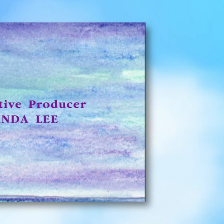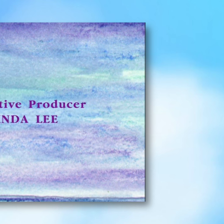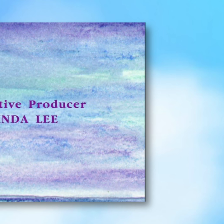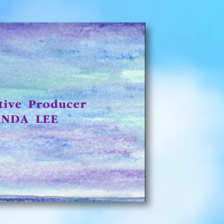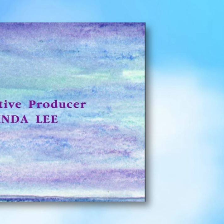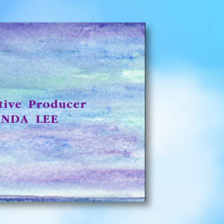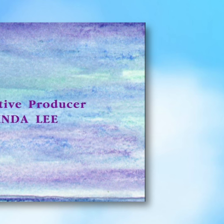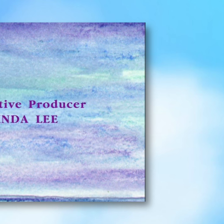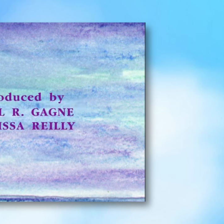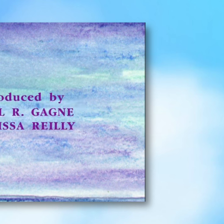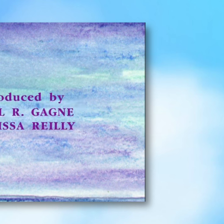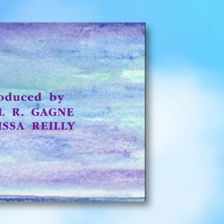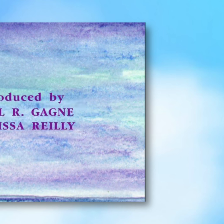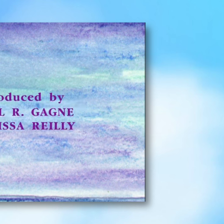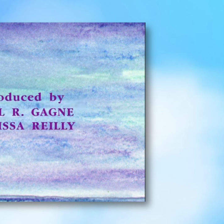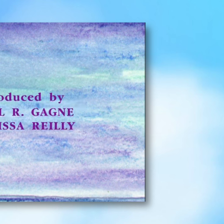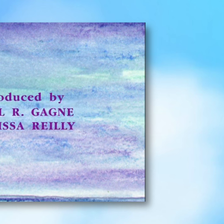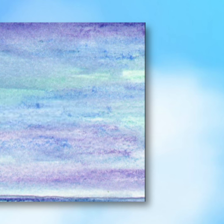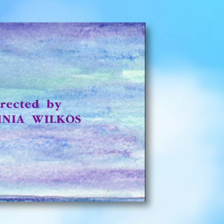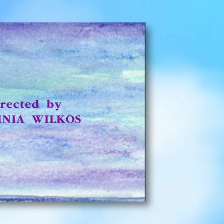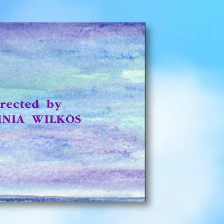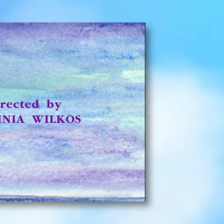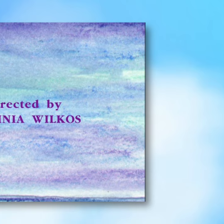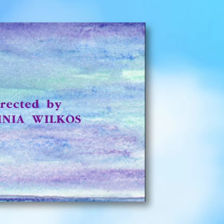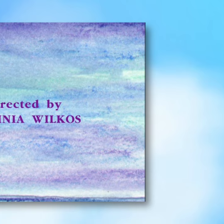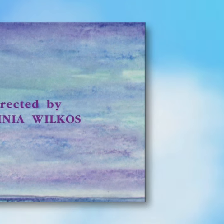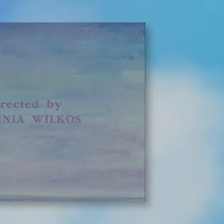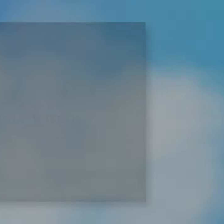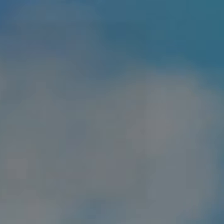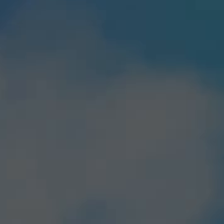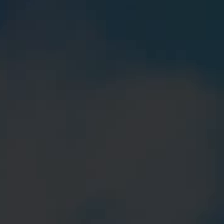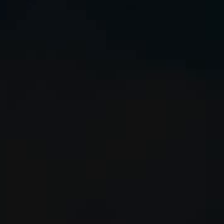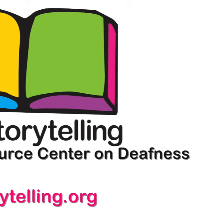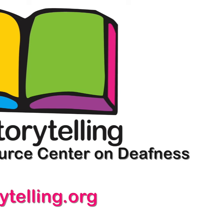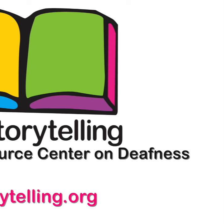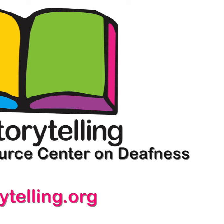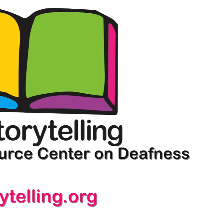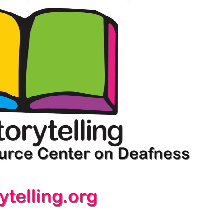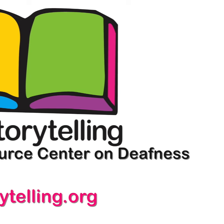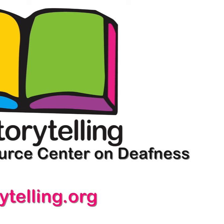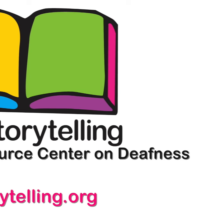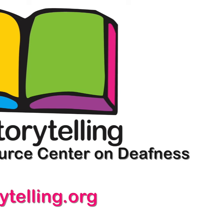Oh, we mentioned it, Ryan. The end. The The end. You